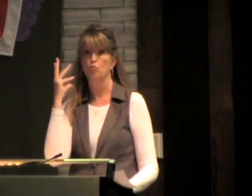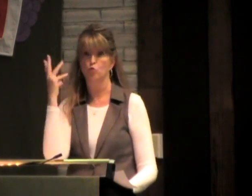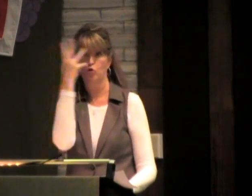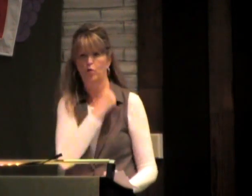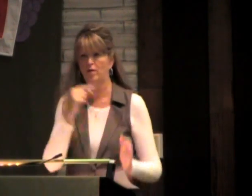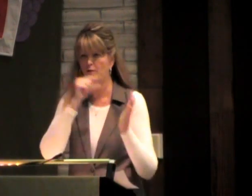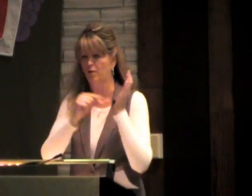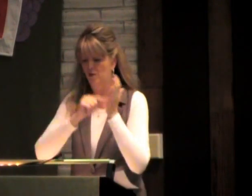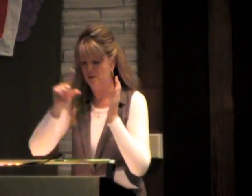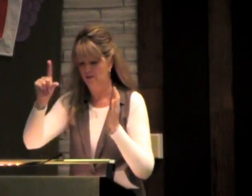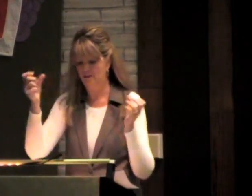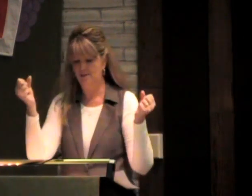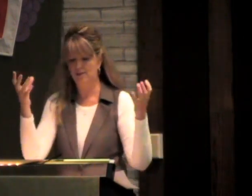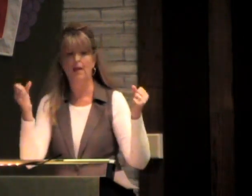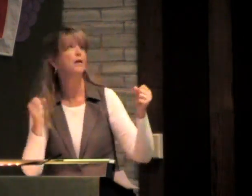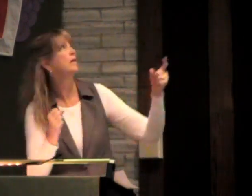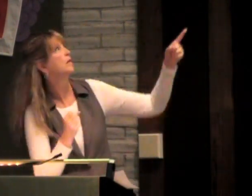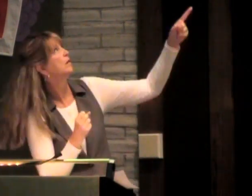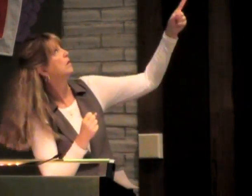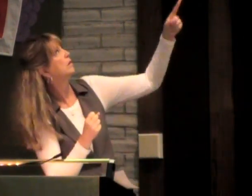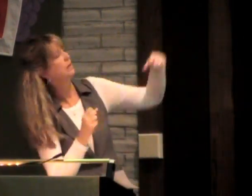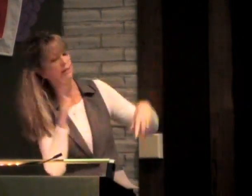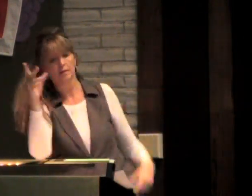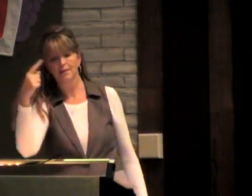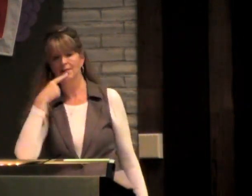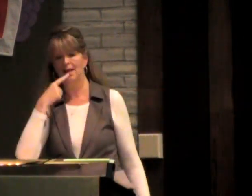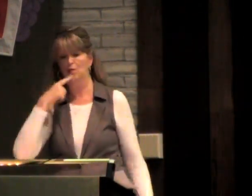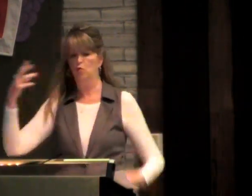4 through 9. And these are beautiful verses.